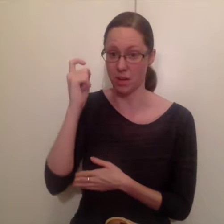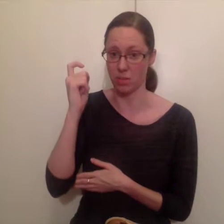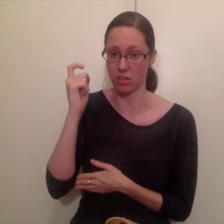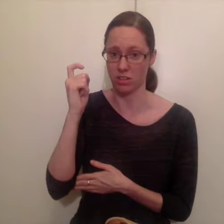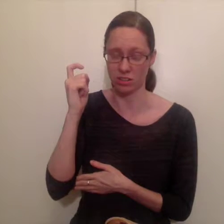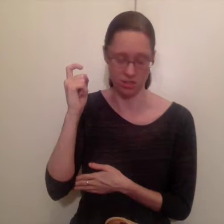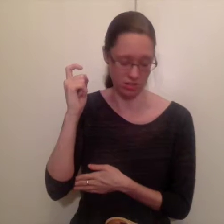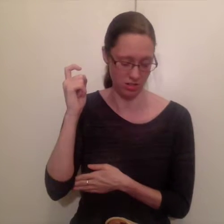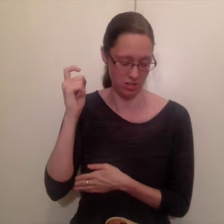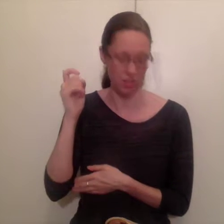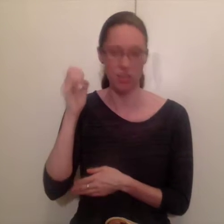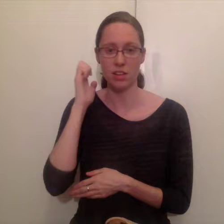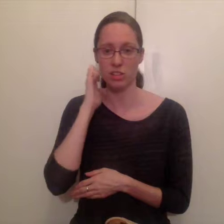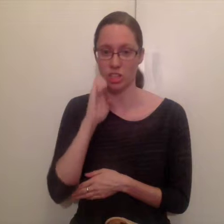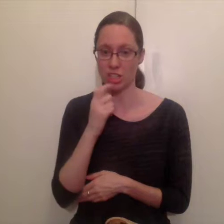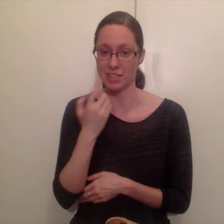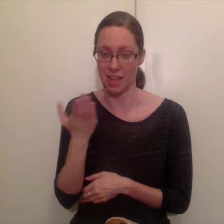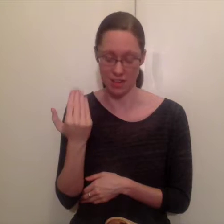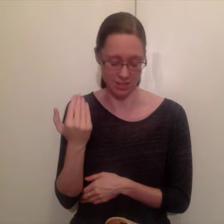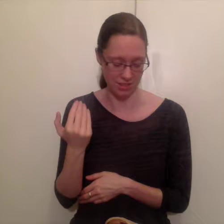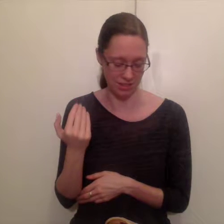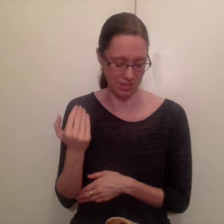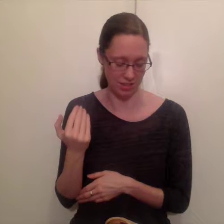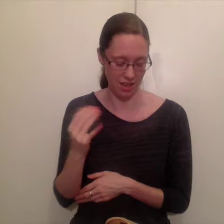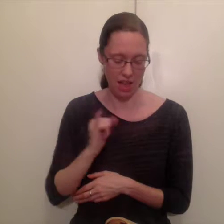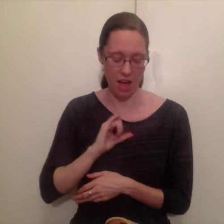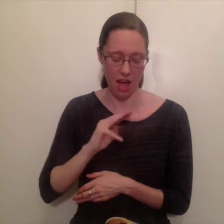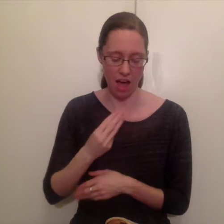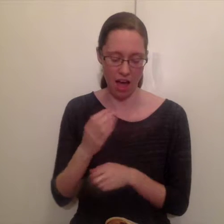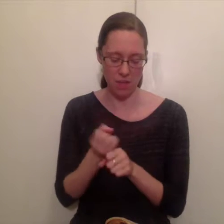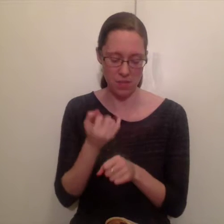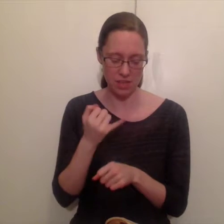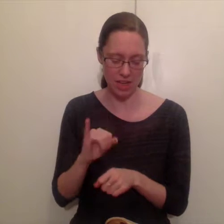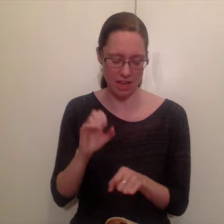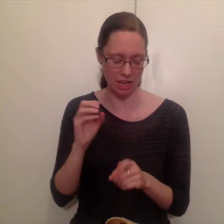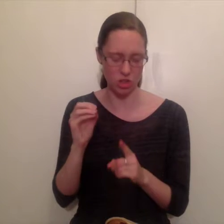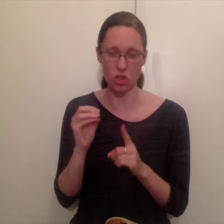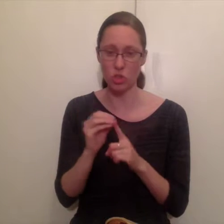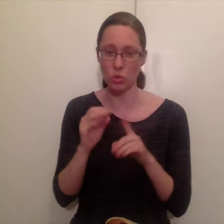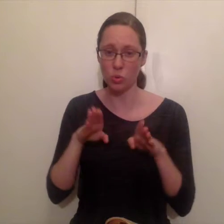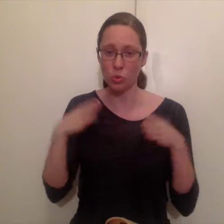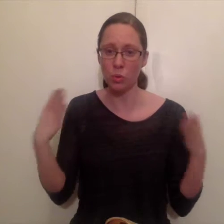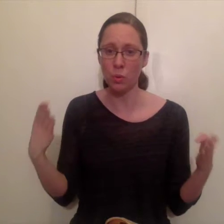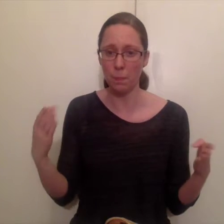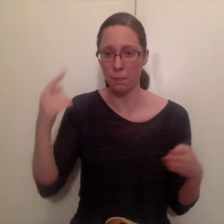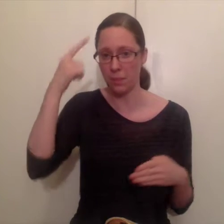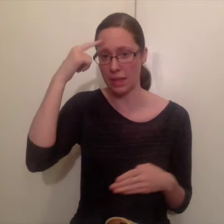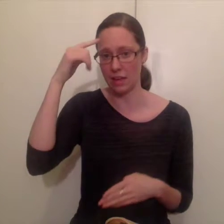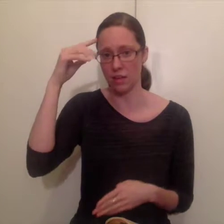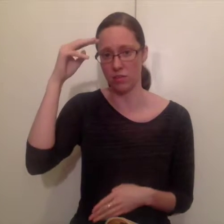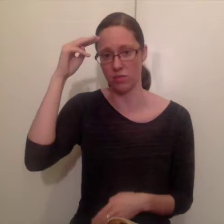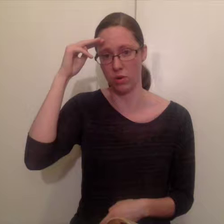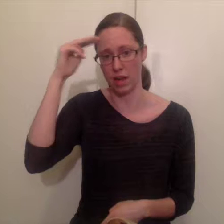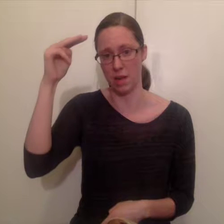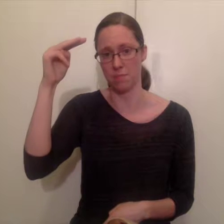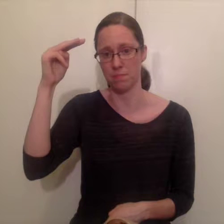summer," she said. "I'm getting too big for him."